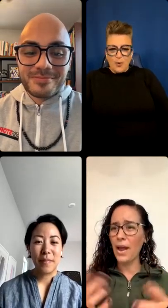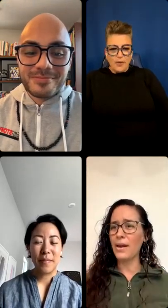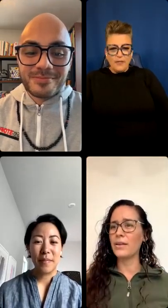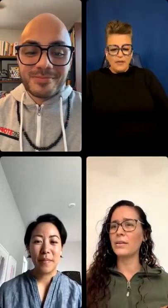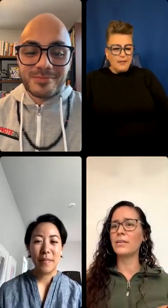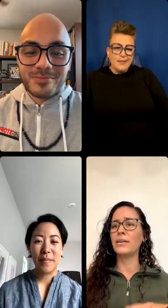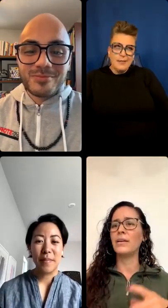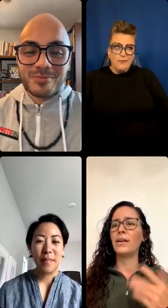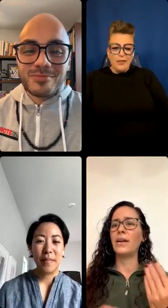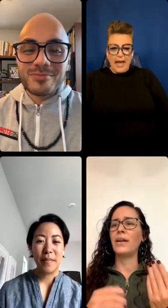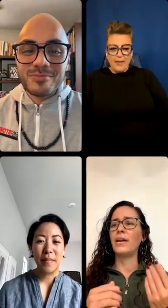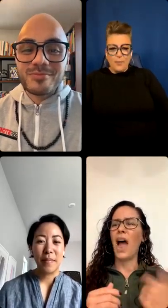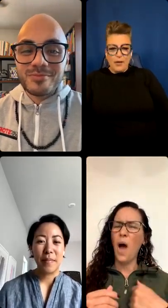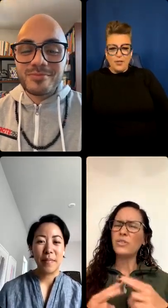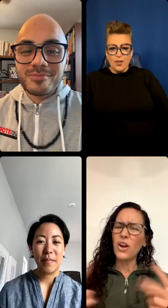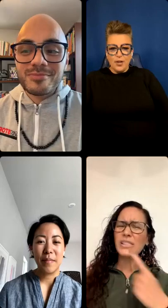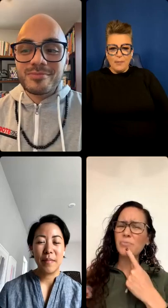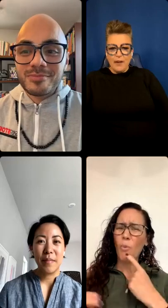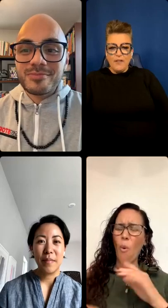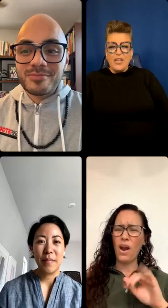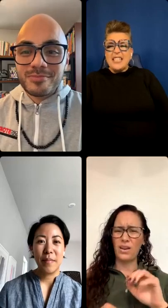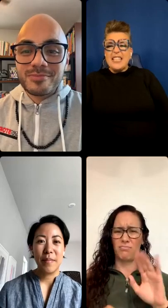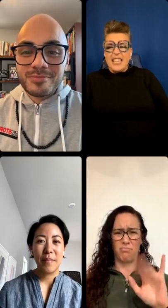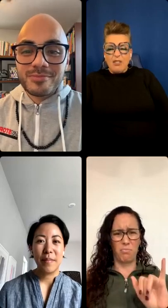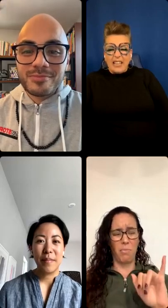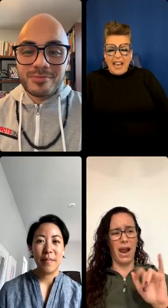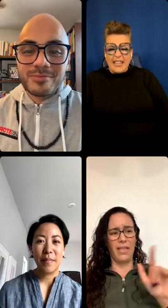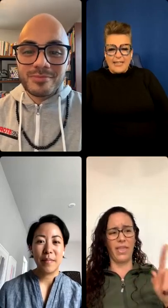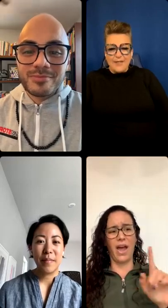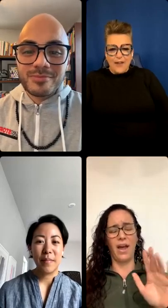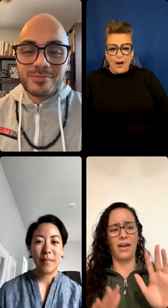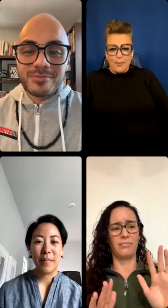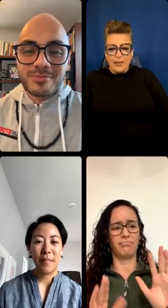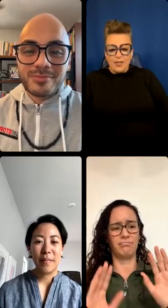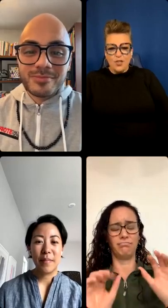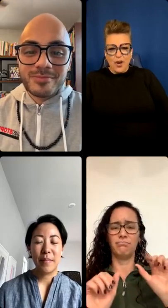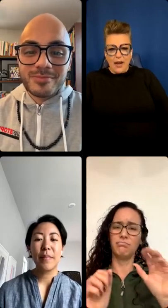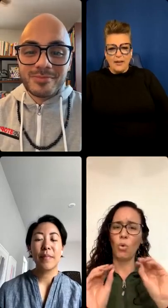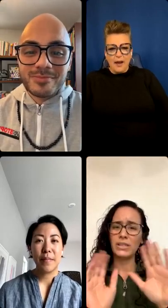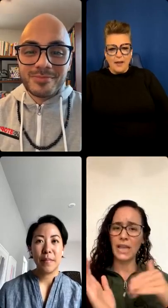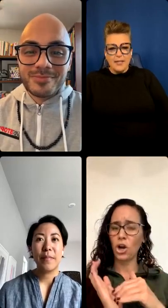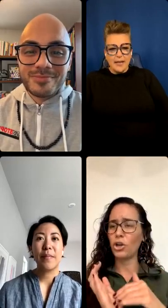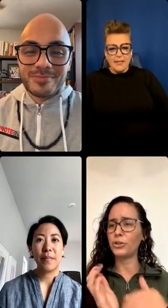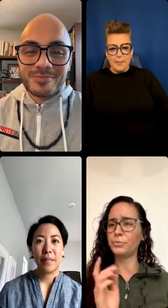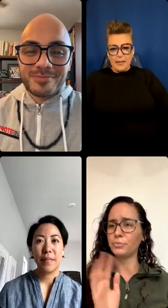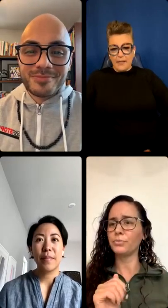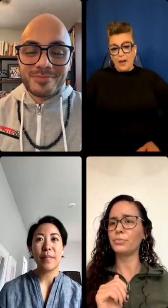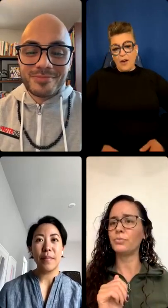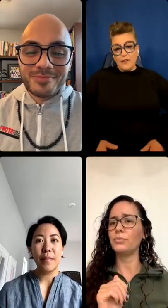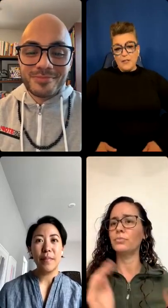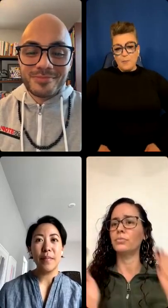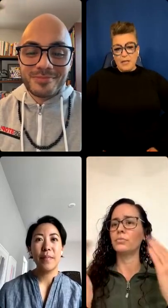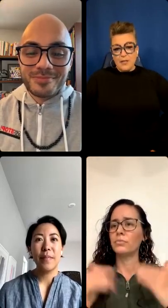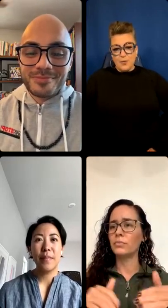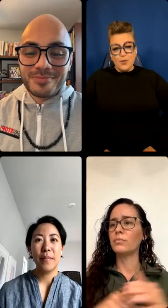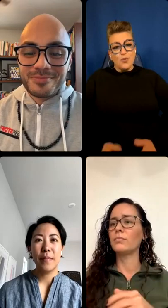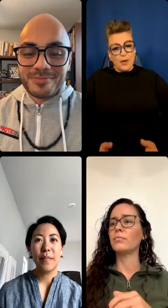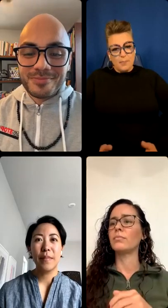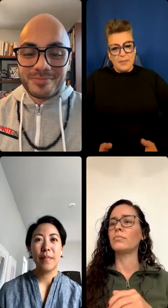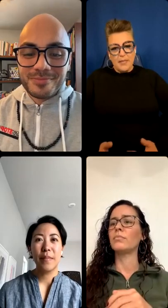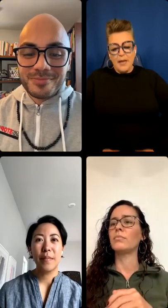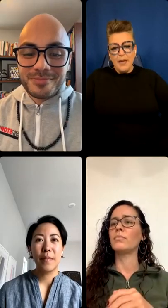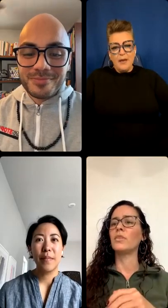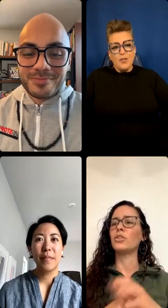like it sort of feels, for lack of a better term, a very sterilized environment to try and contact somebody that often speaks through